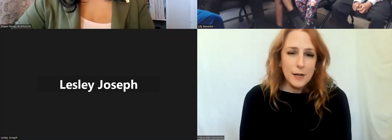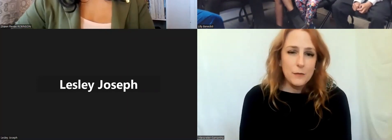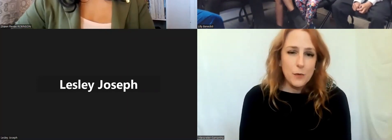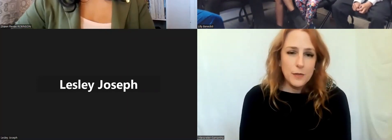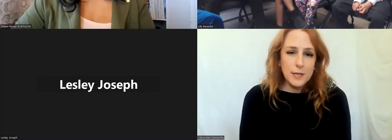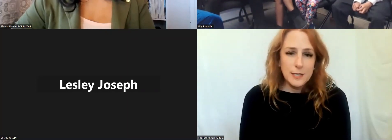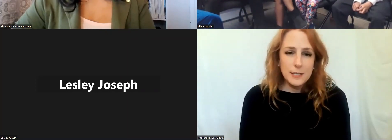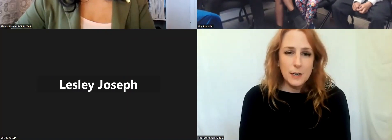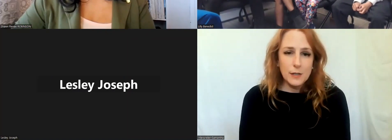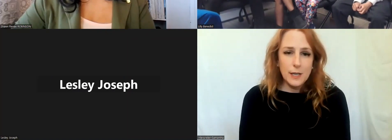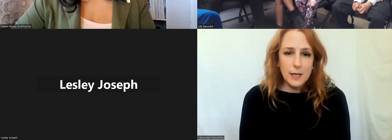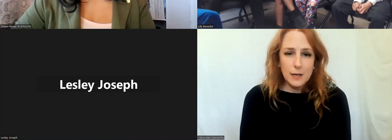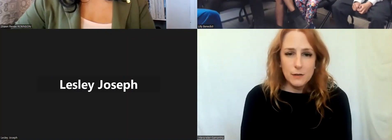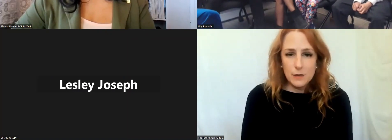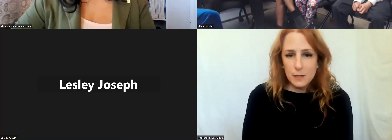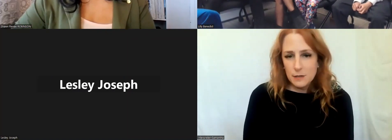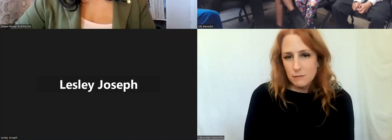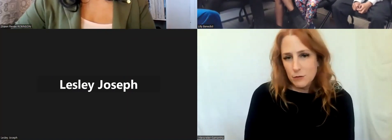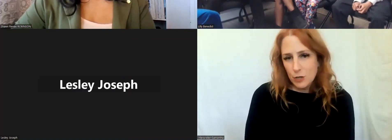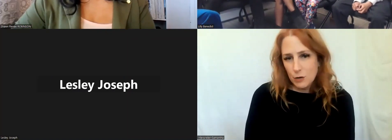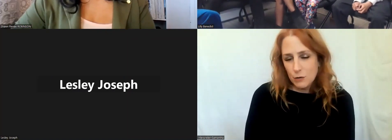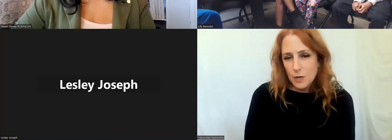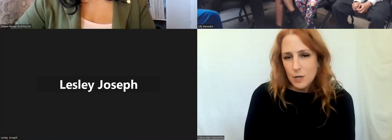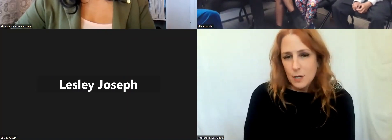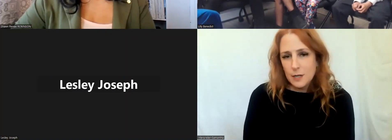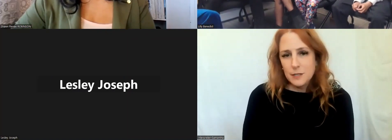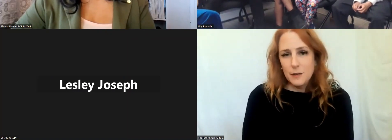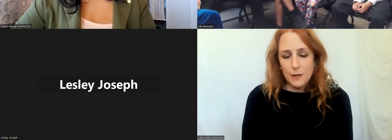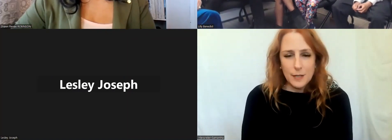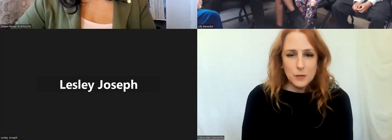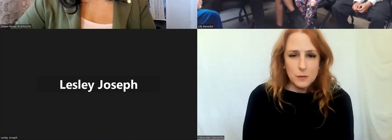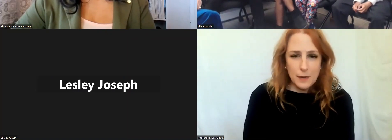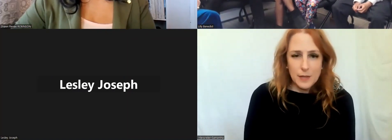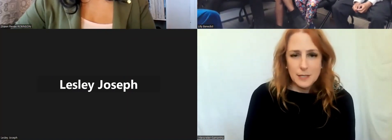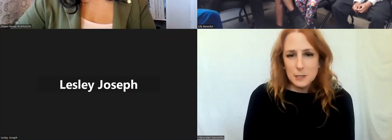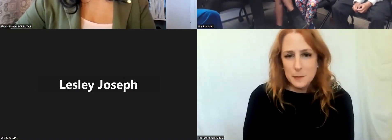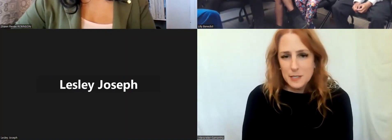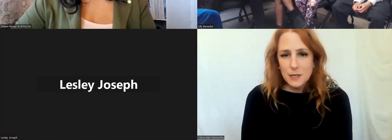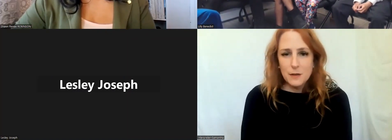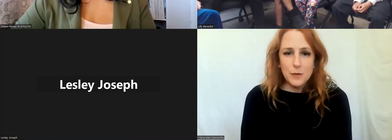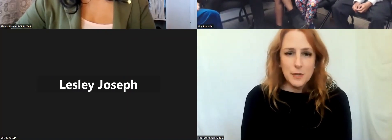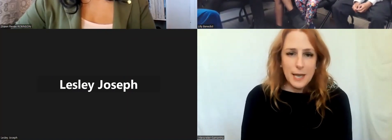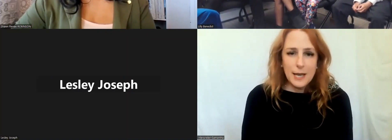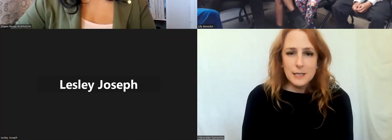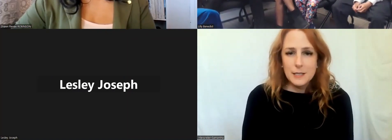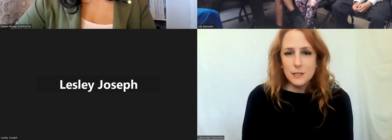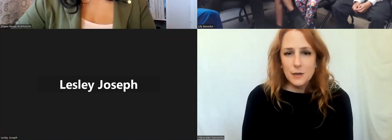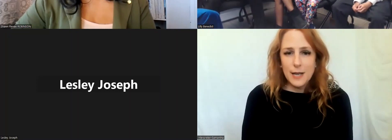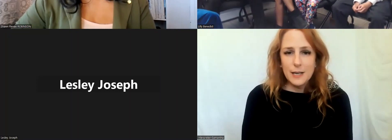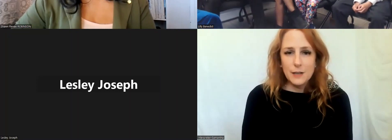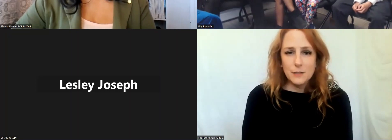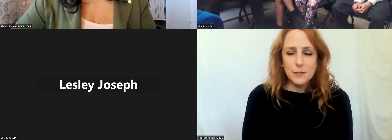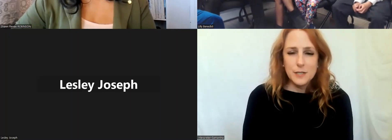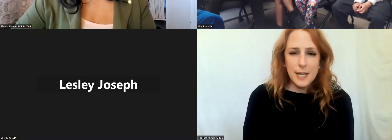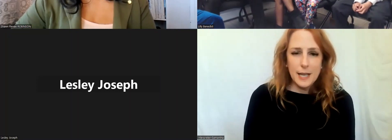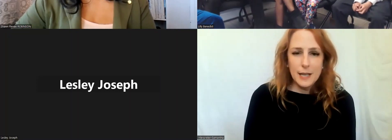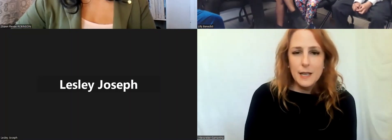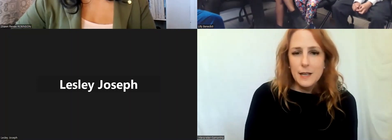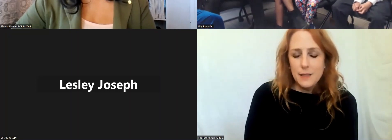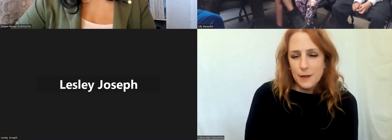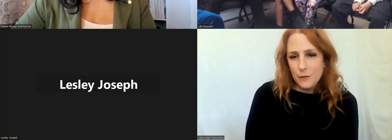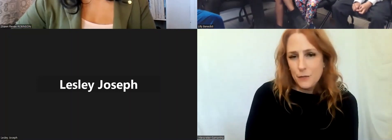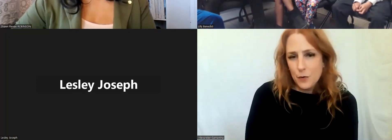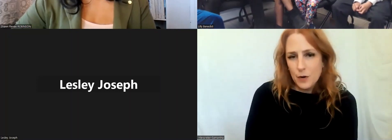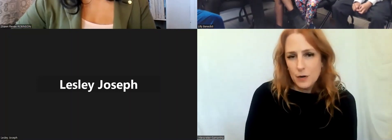have to go back and forth necessarily, and so, because, everything's expensive with gas. And so I can also